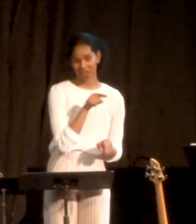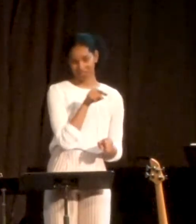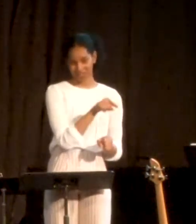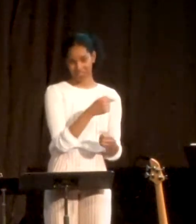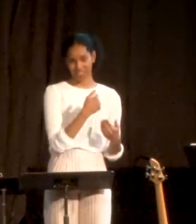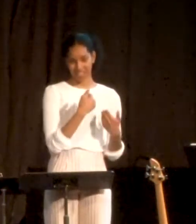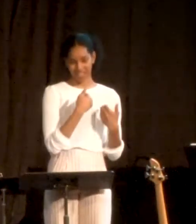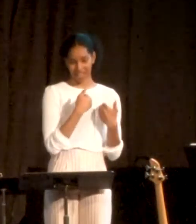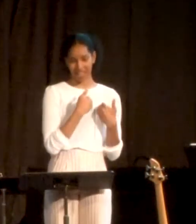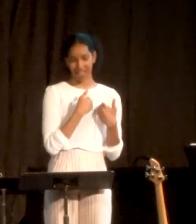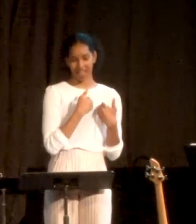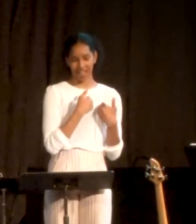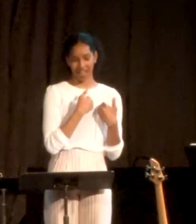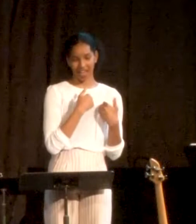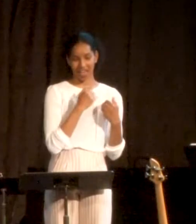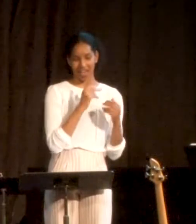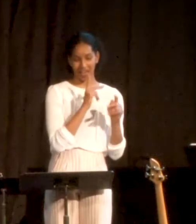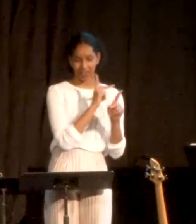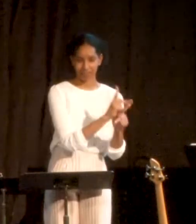care of their own.